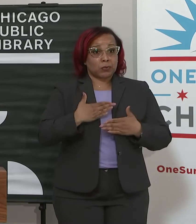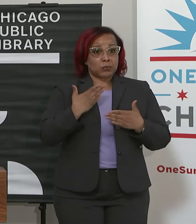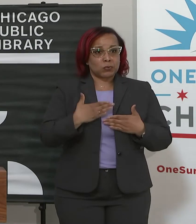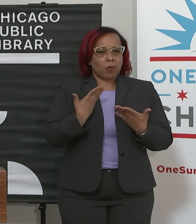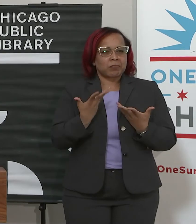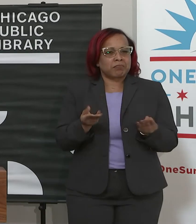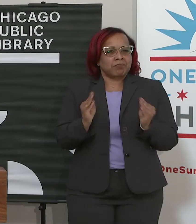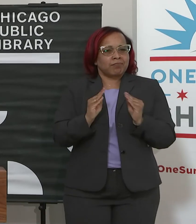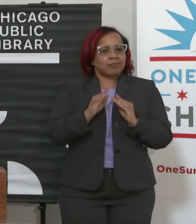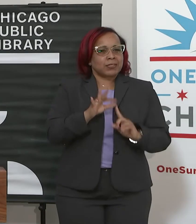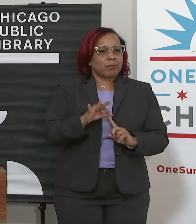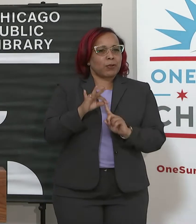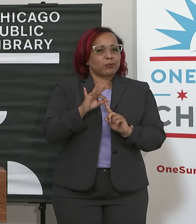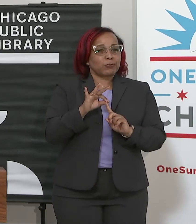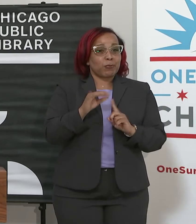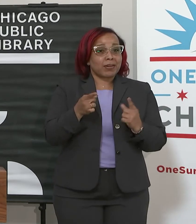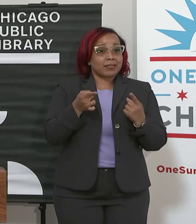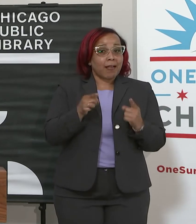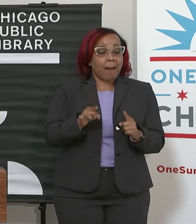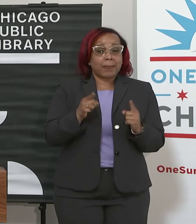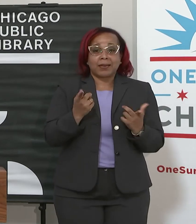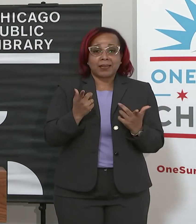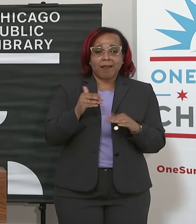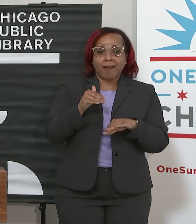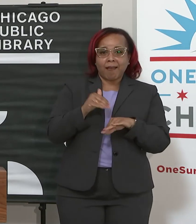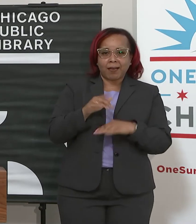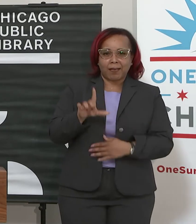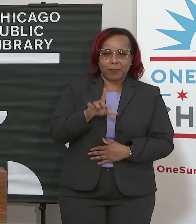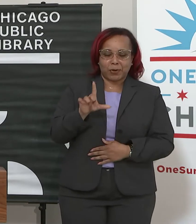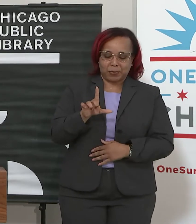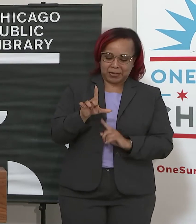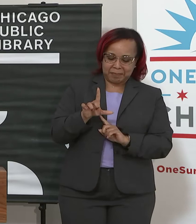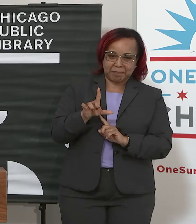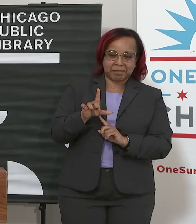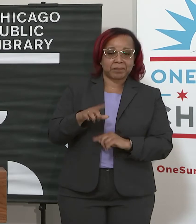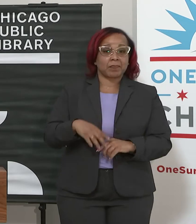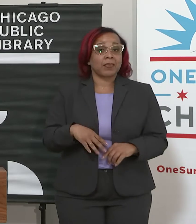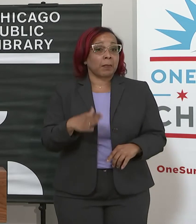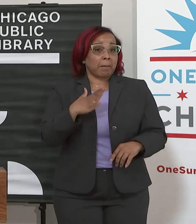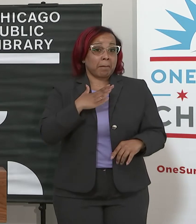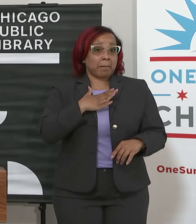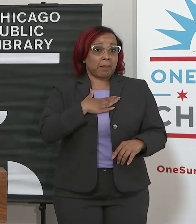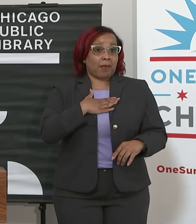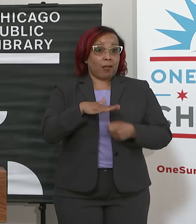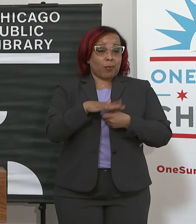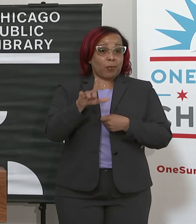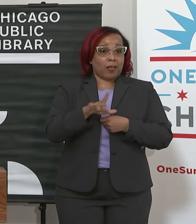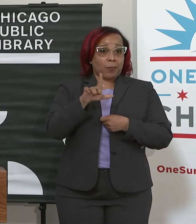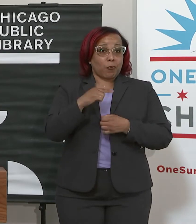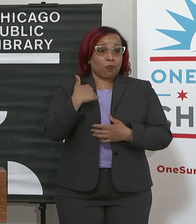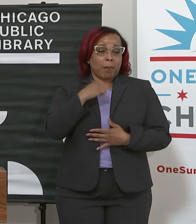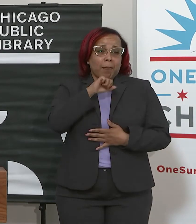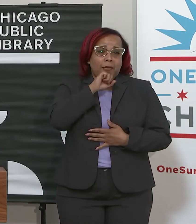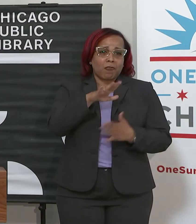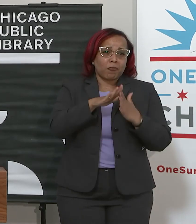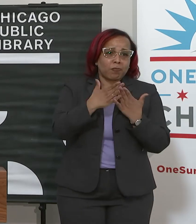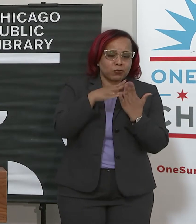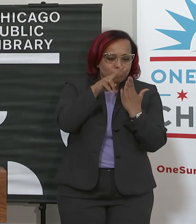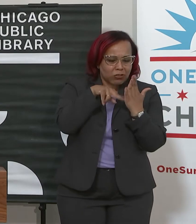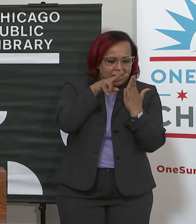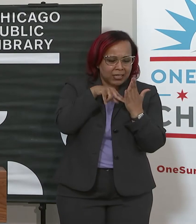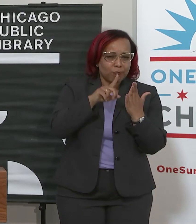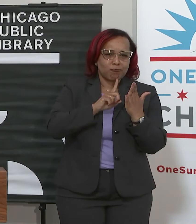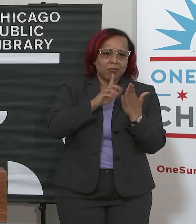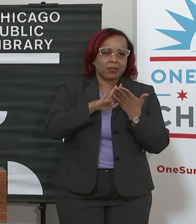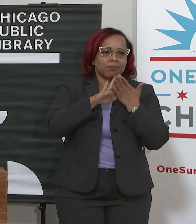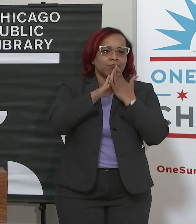little extra special when it's happening at a library. It was my own local library where my love of books and reading